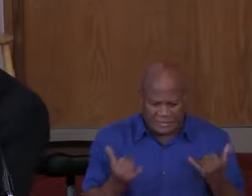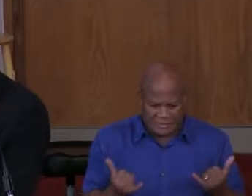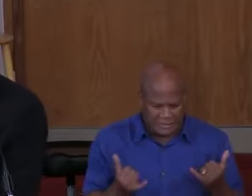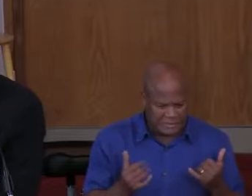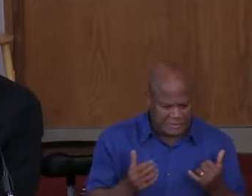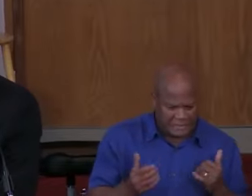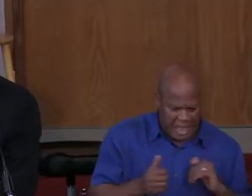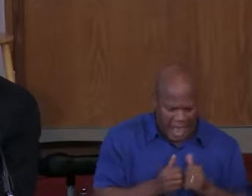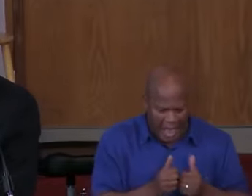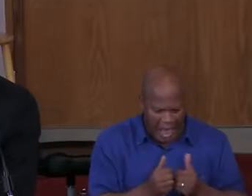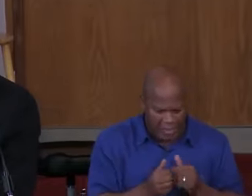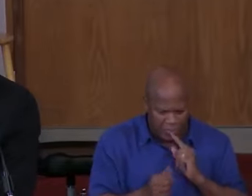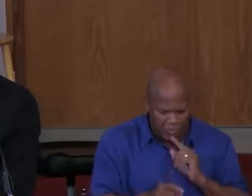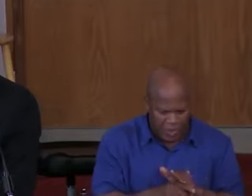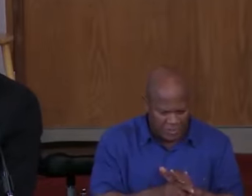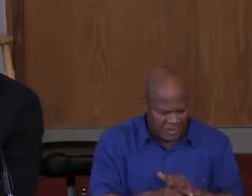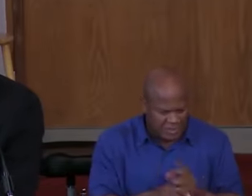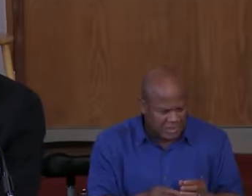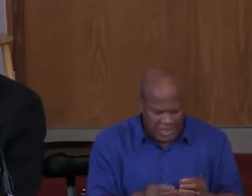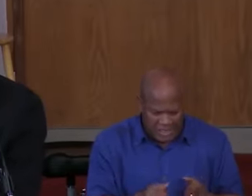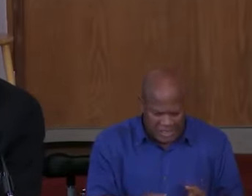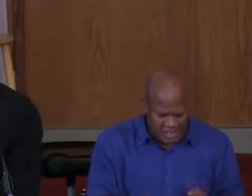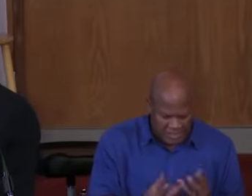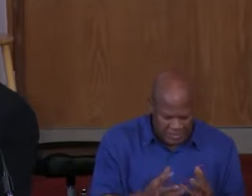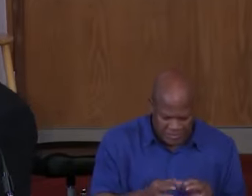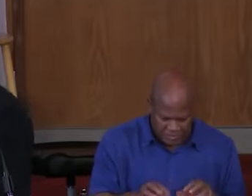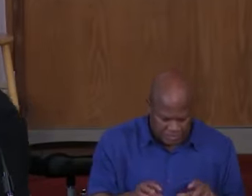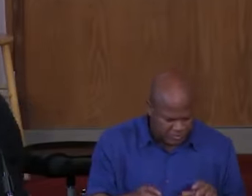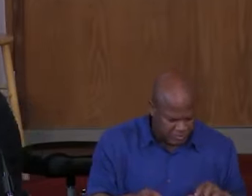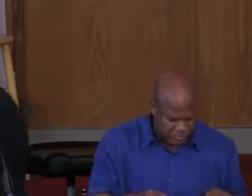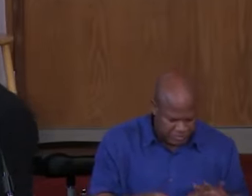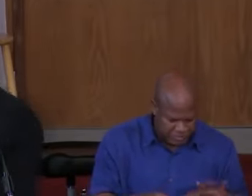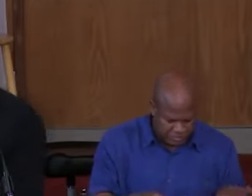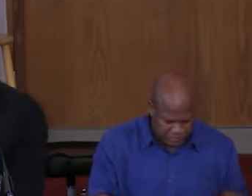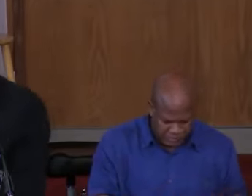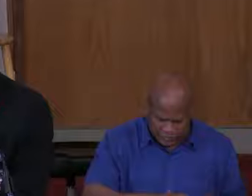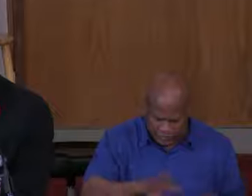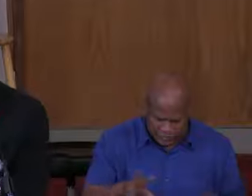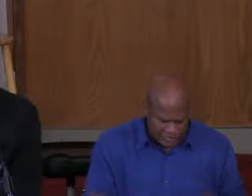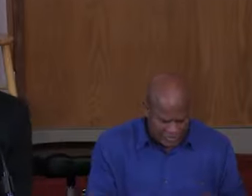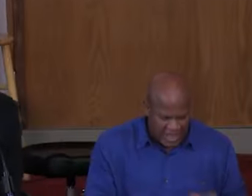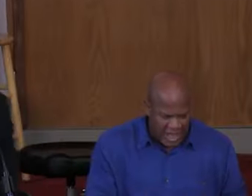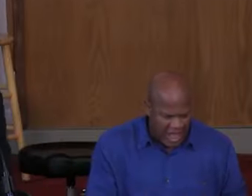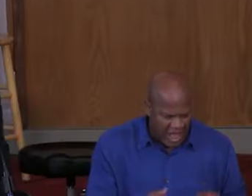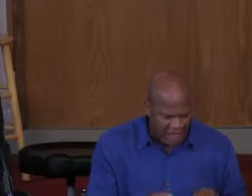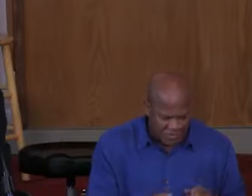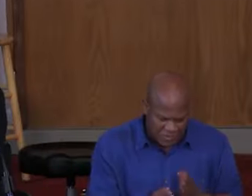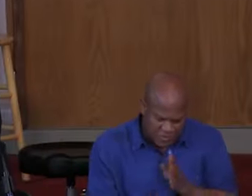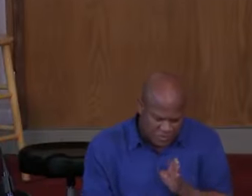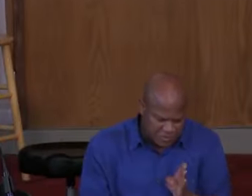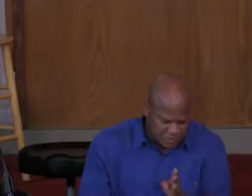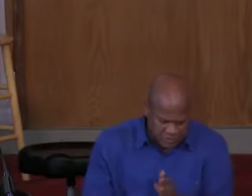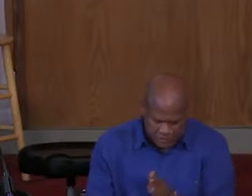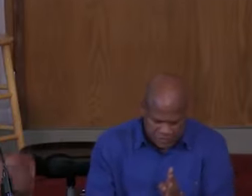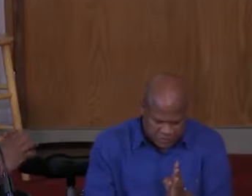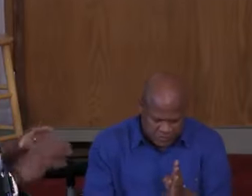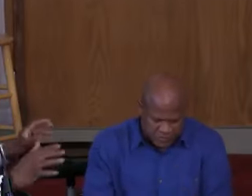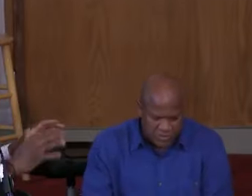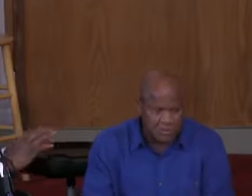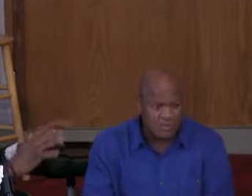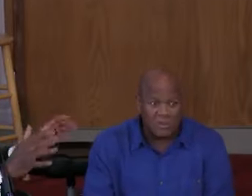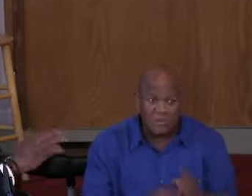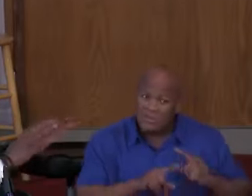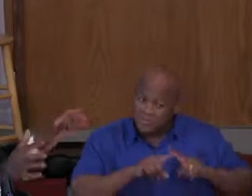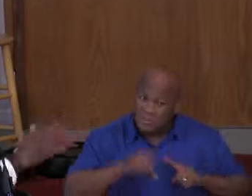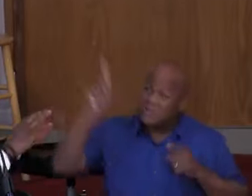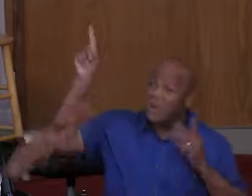the promise. And it's good to rely on God, but I stop by to tell you, God